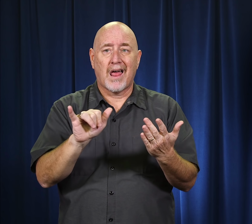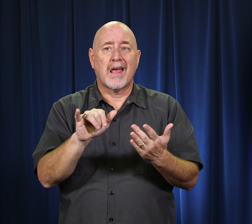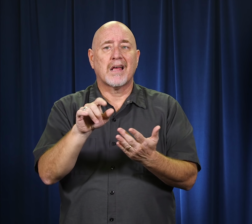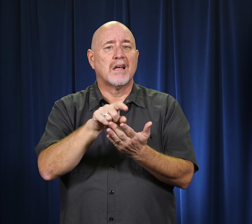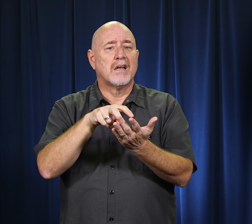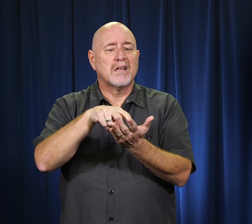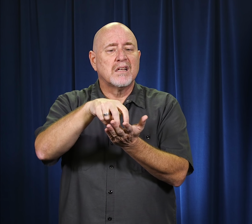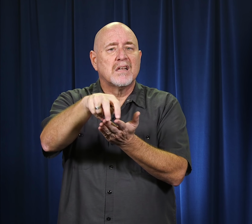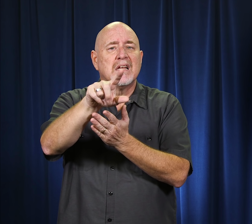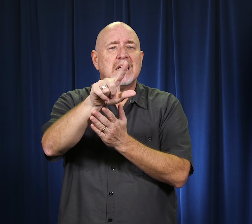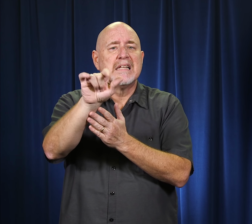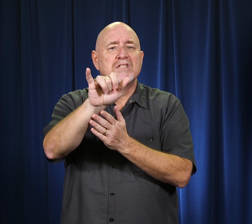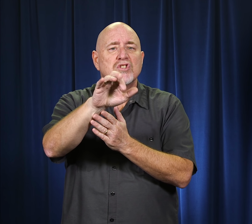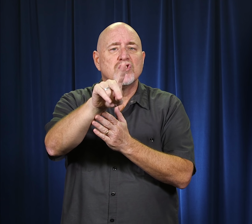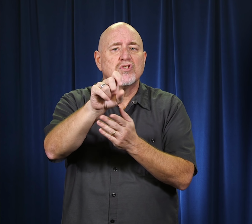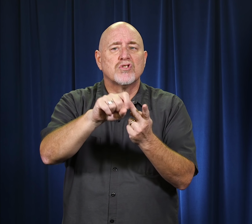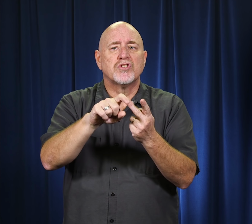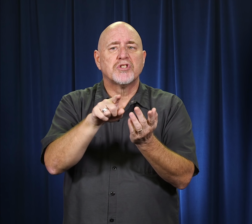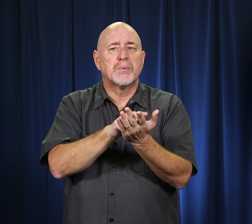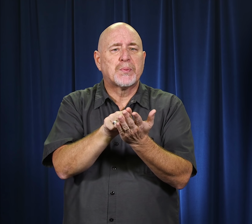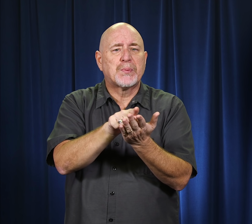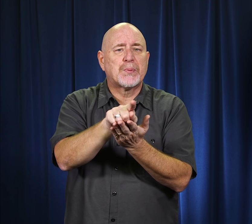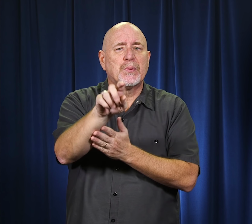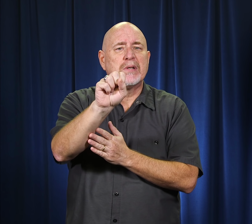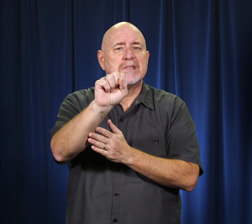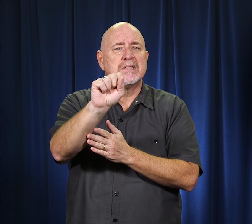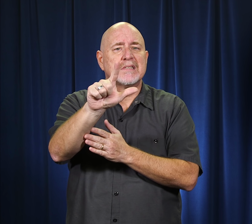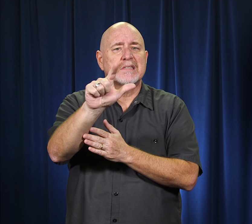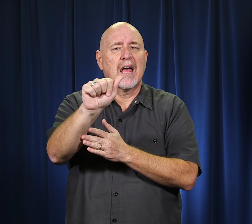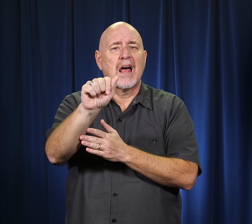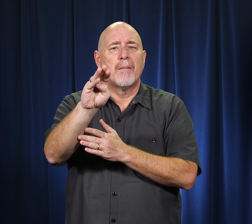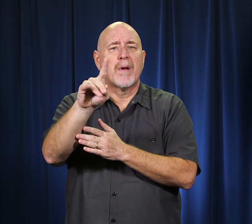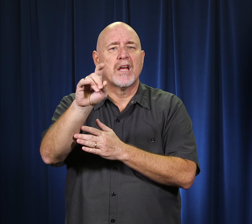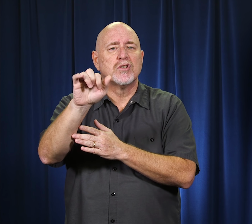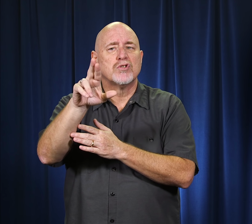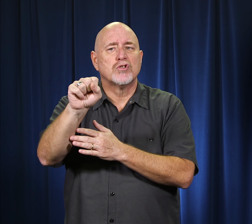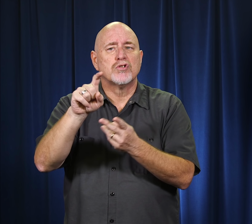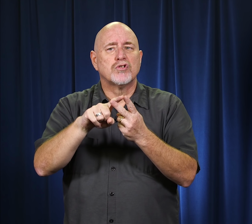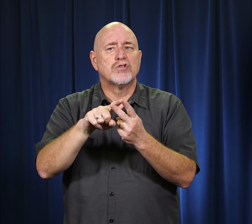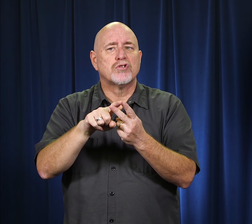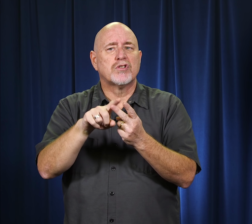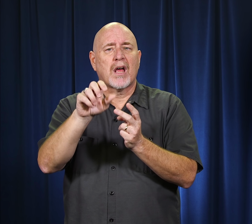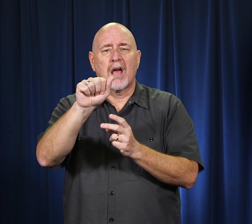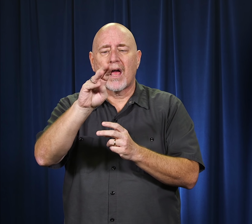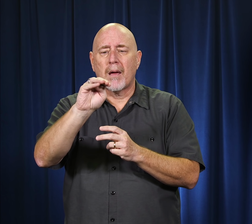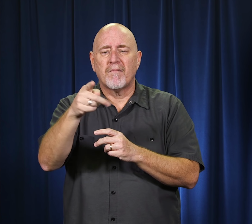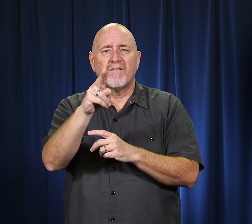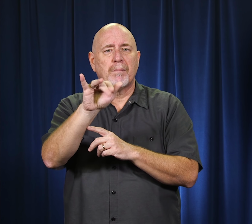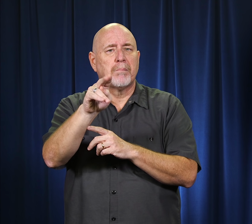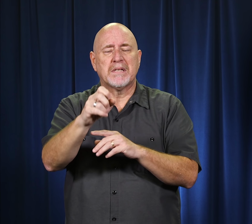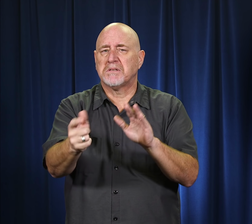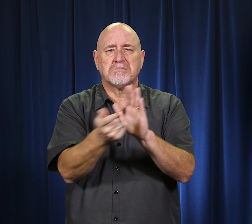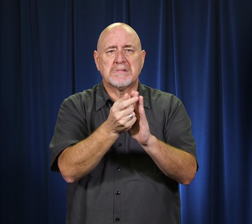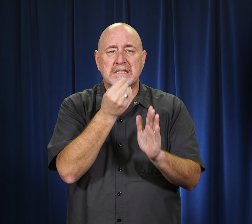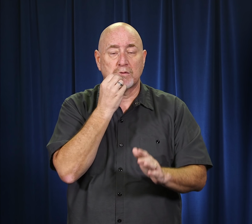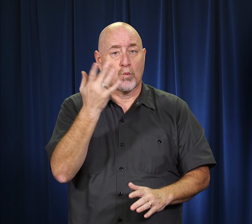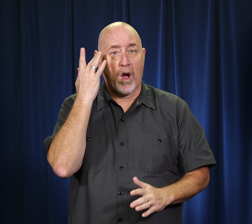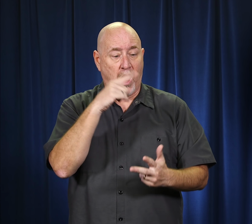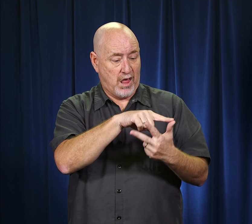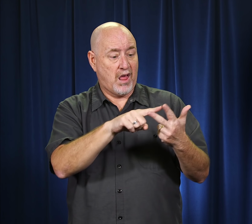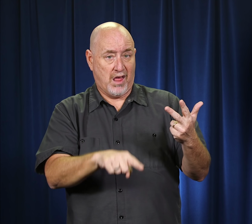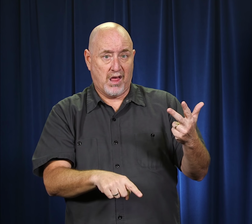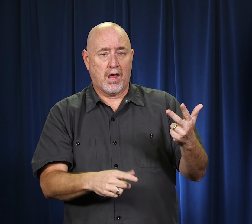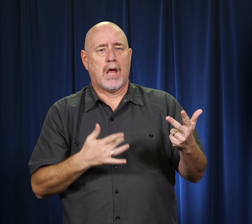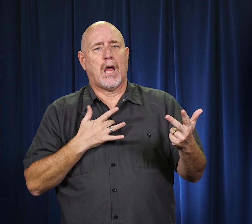things like lizards, salamanders, amphibians are not to be eaten. Well, why? Well, lizards, salamanders,